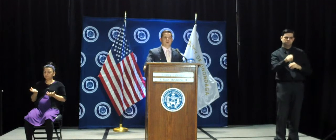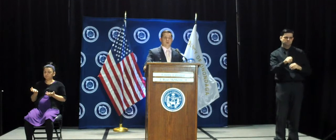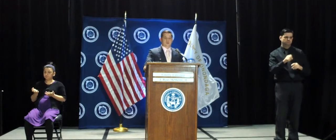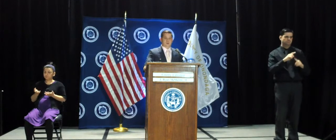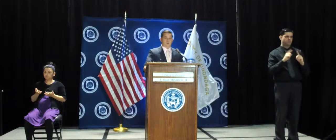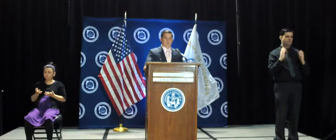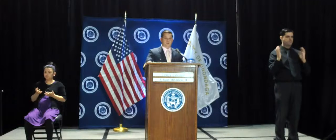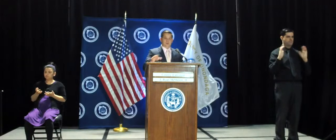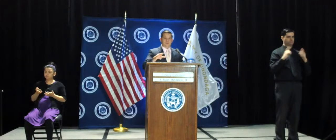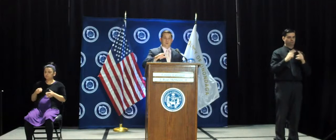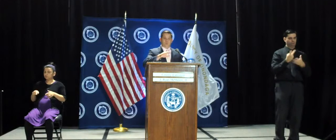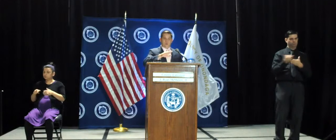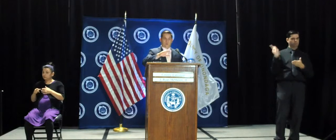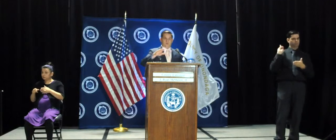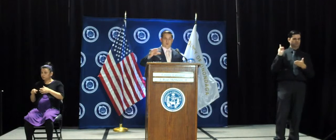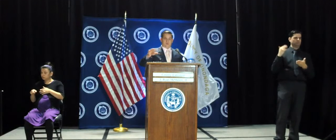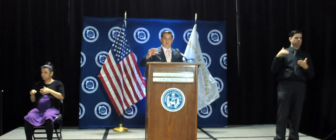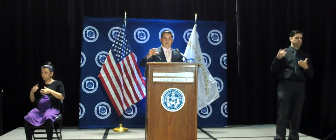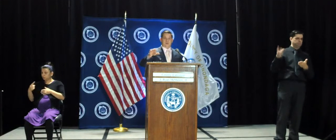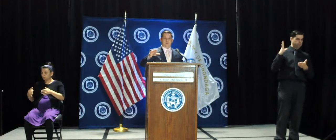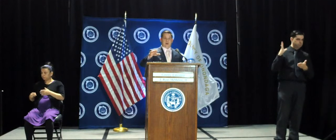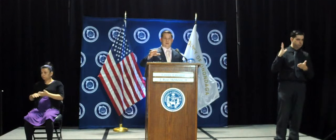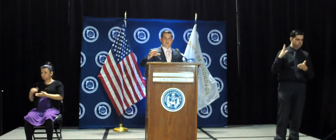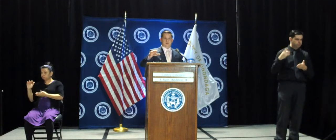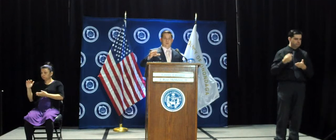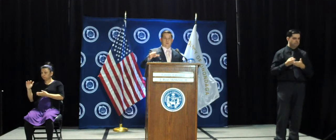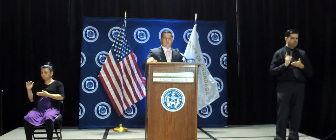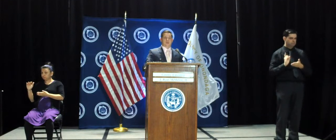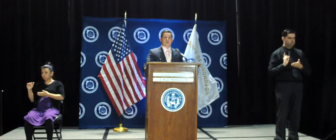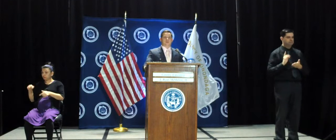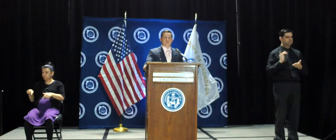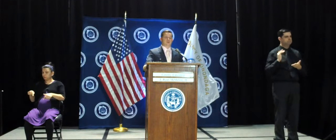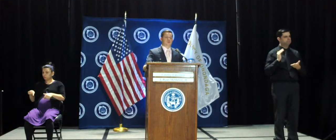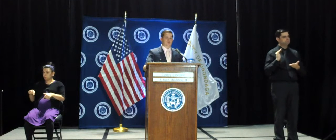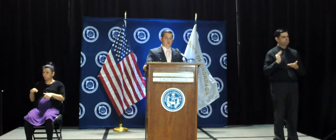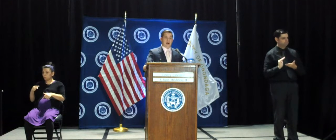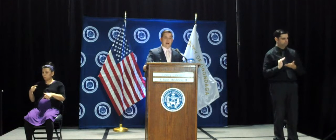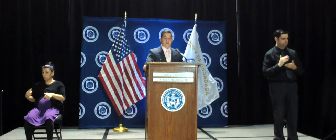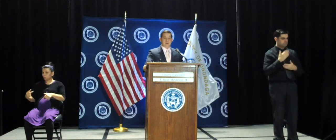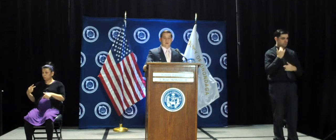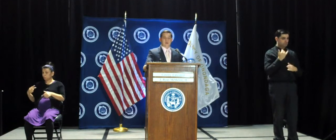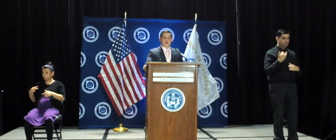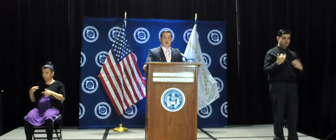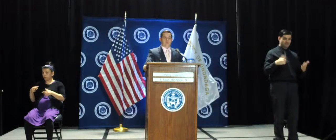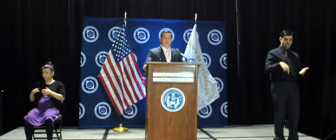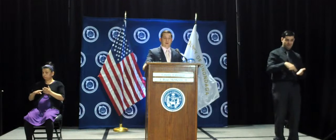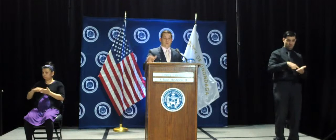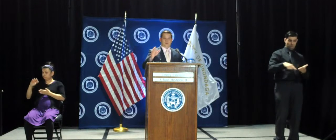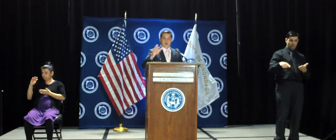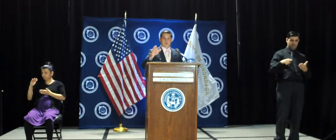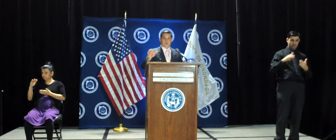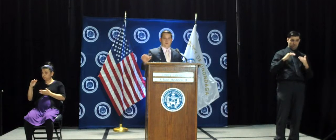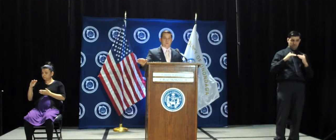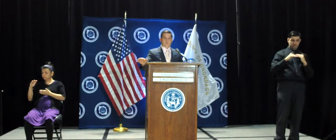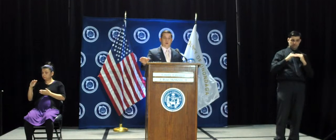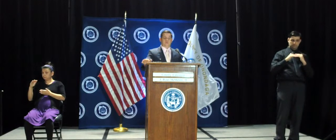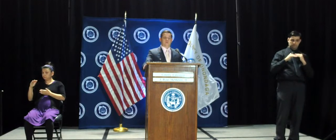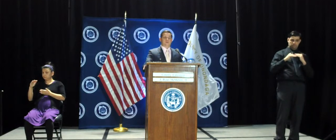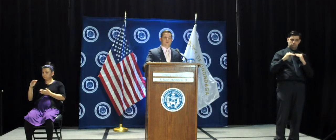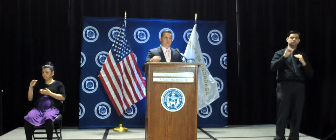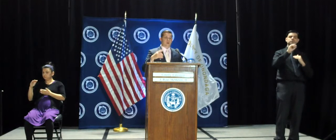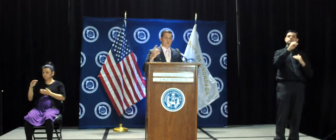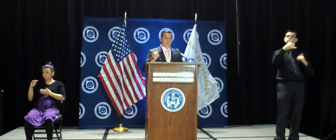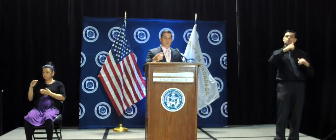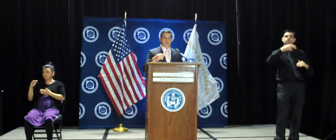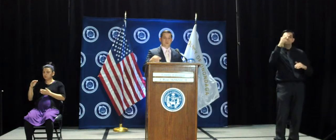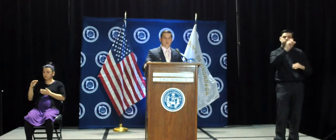week. So this could be the week where we start to stabilize. The caseloads are still too high. But then we start to starve this